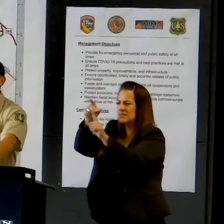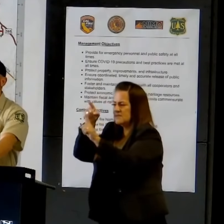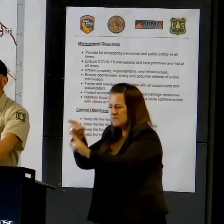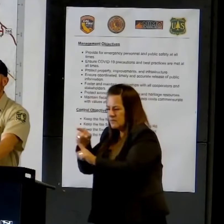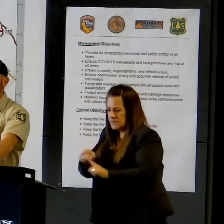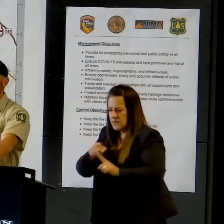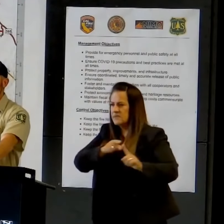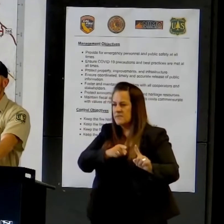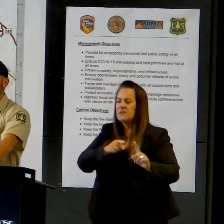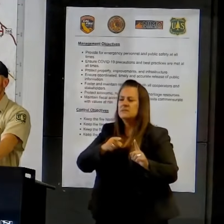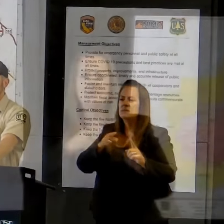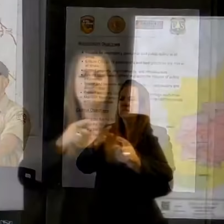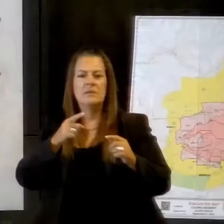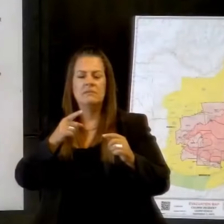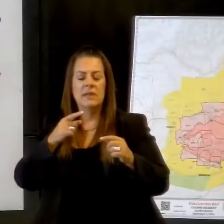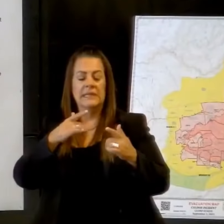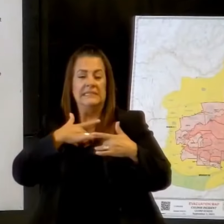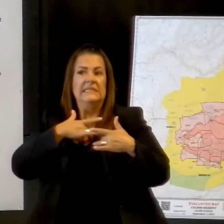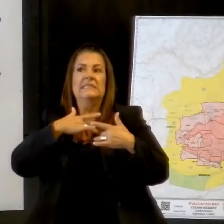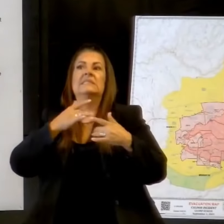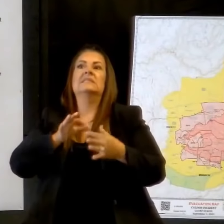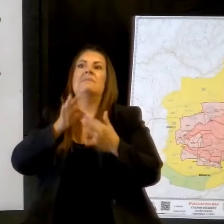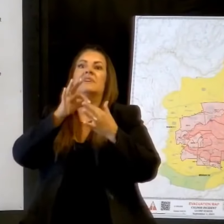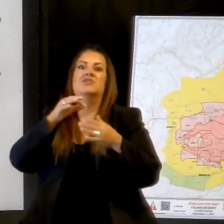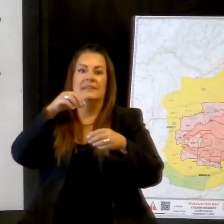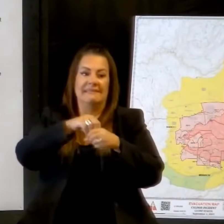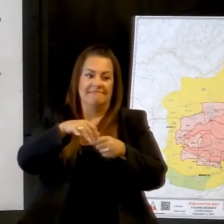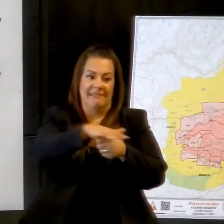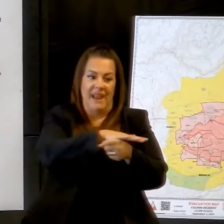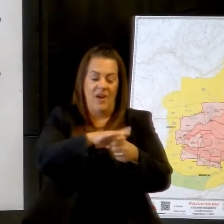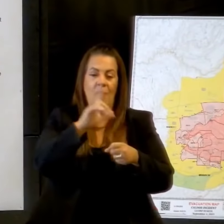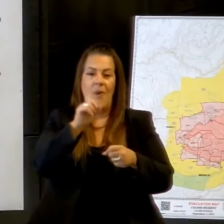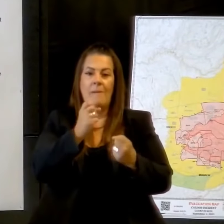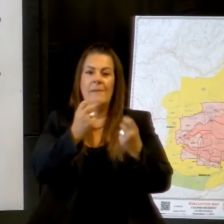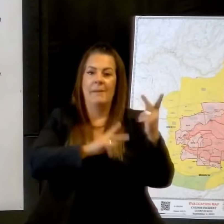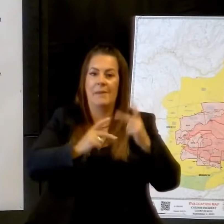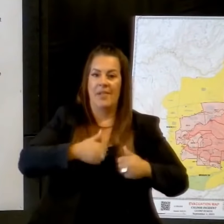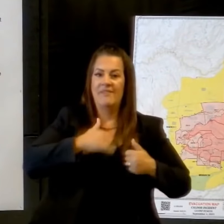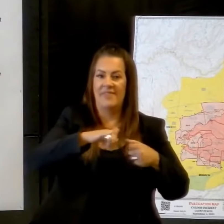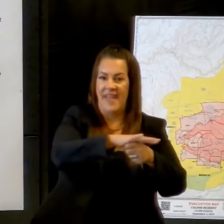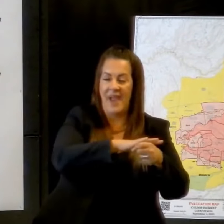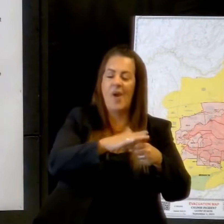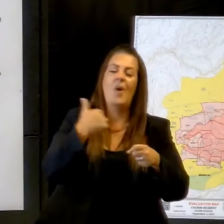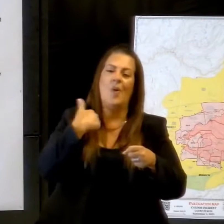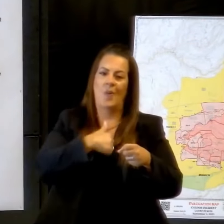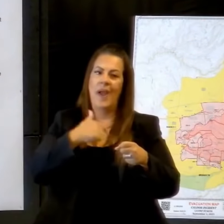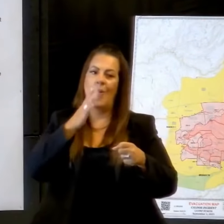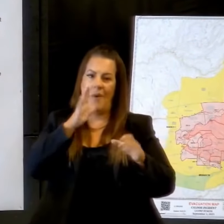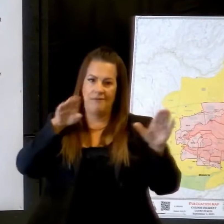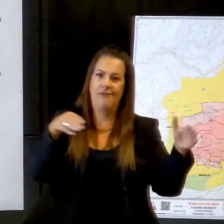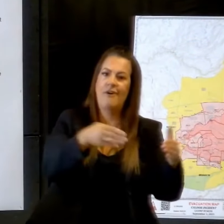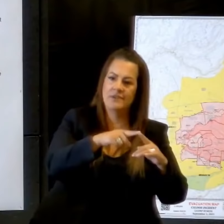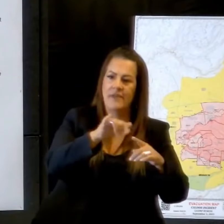real tight, close to residences and where property can be lost, and then trying to figure out where we can catch the fire in a little bit bigger